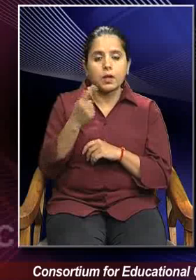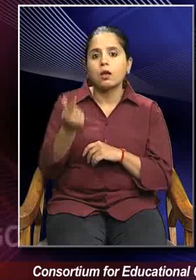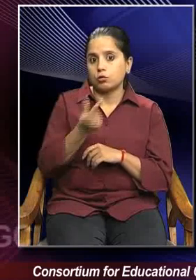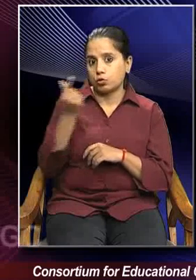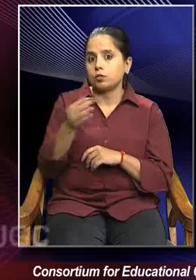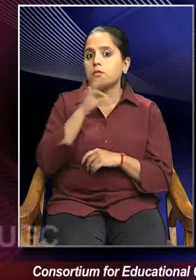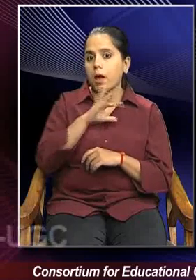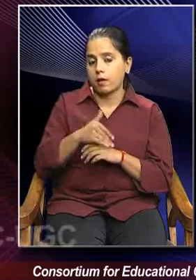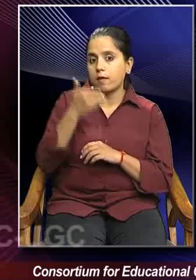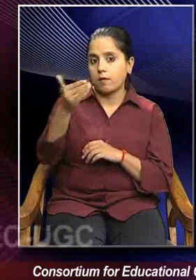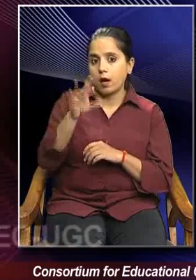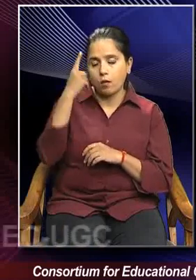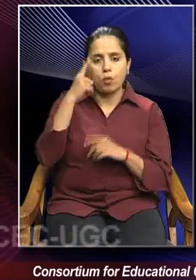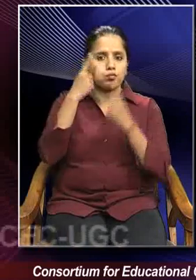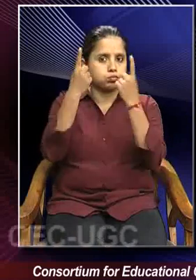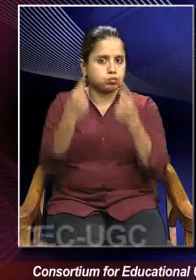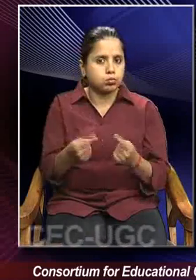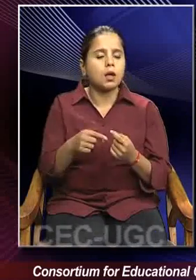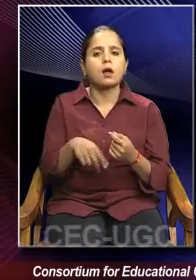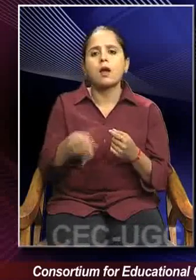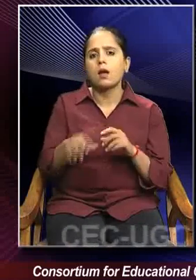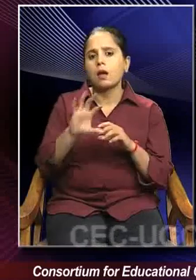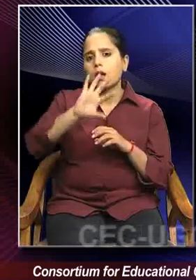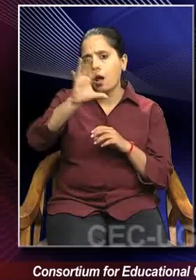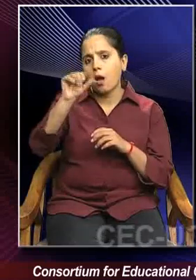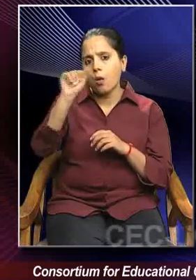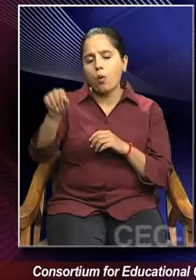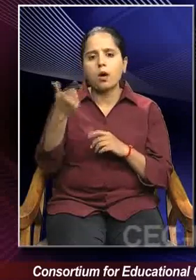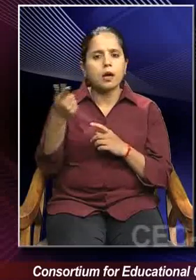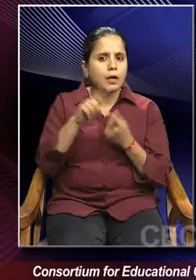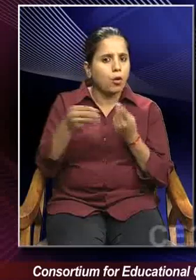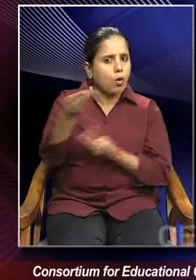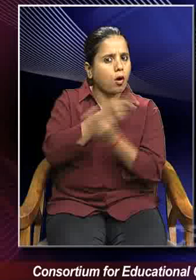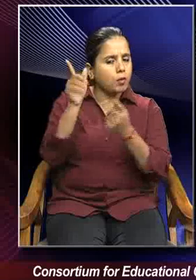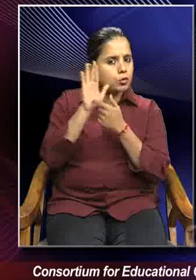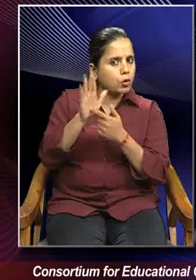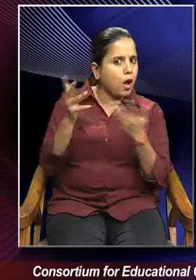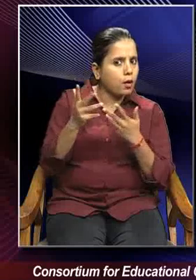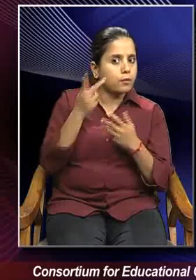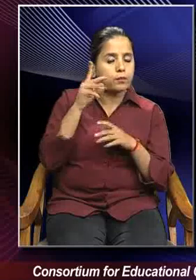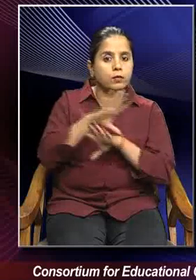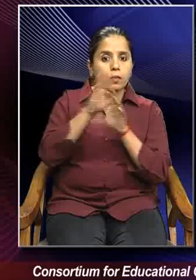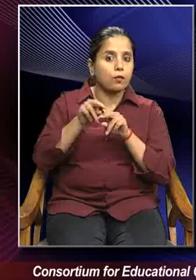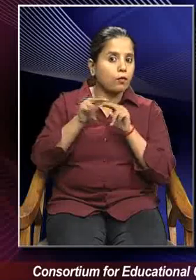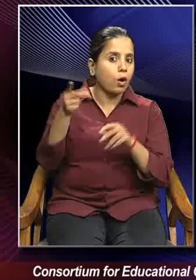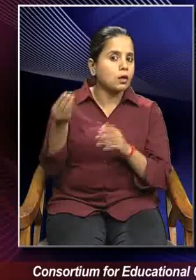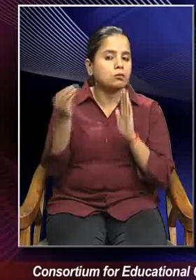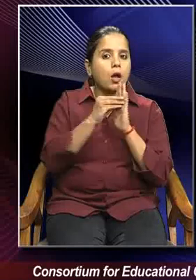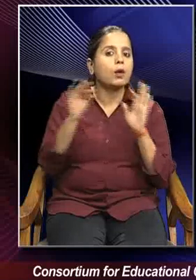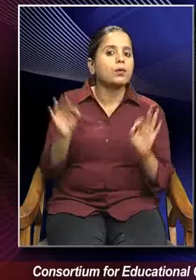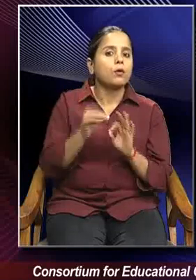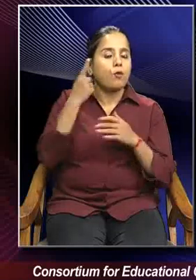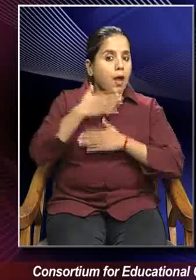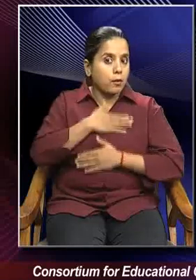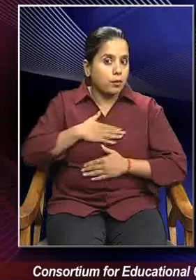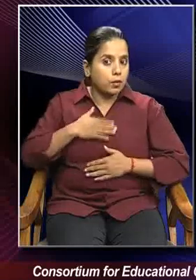useful for assessing a nation's economic performance, they don't fully account for